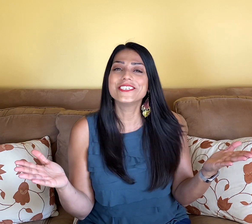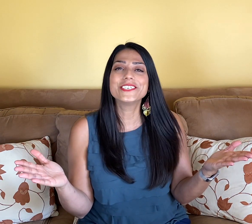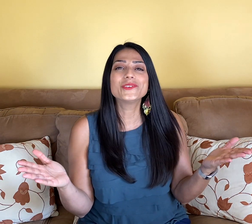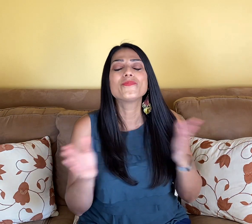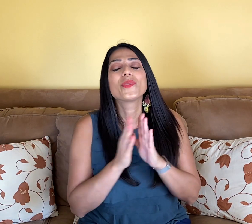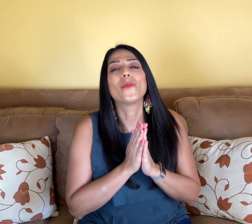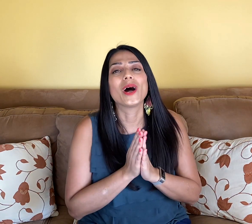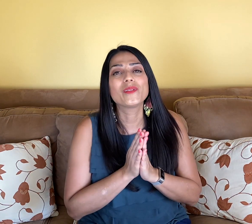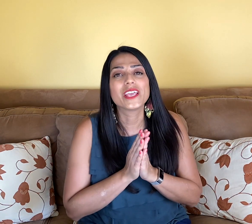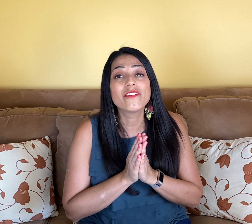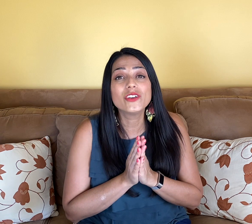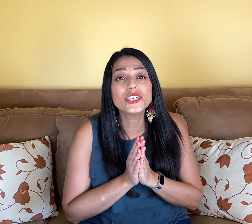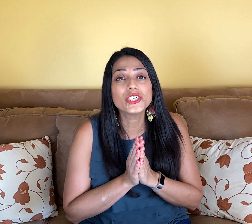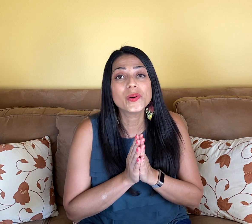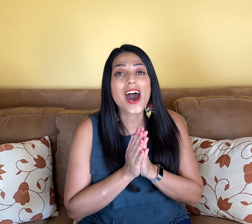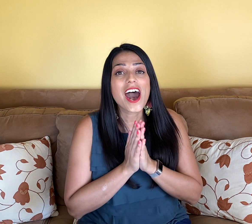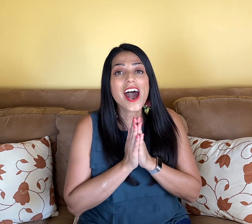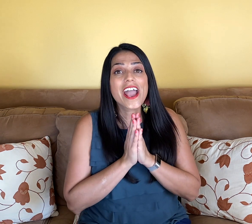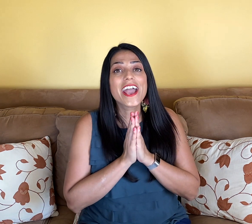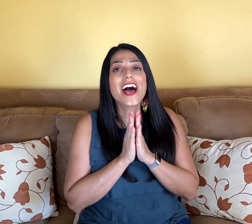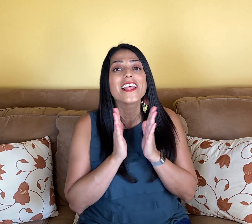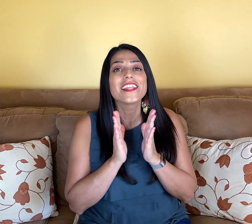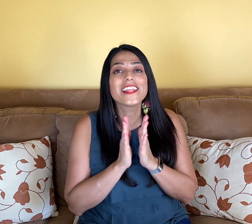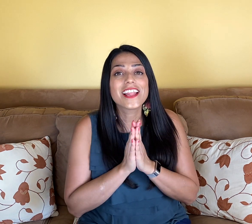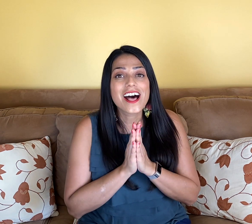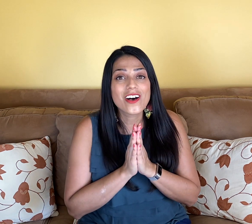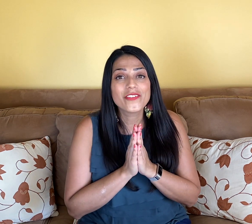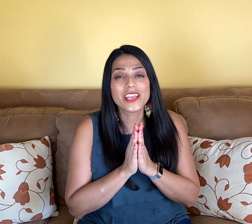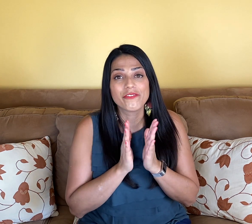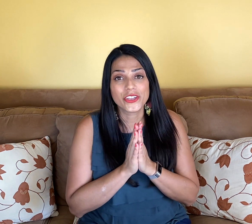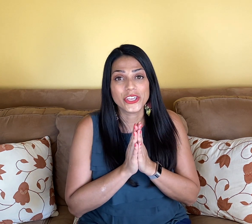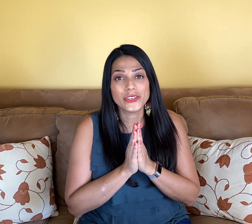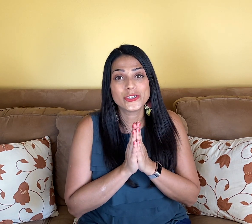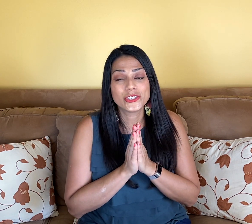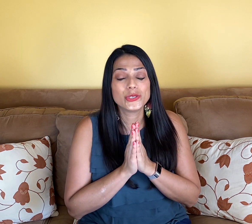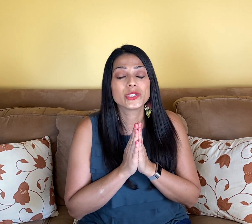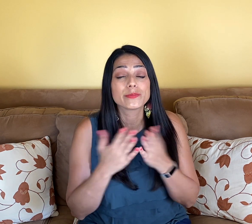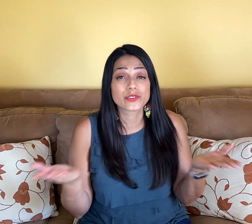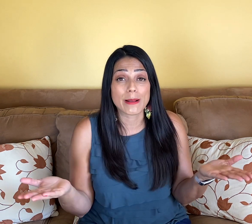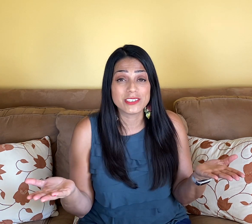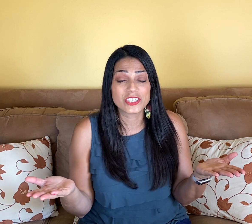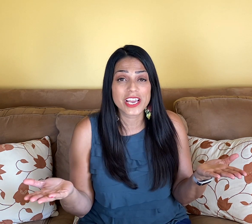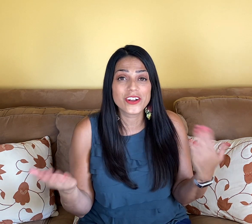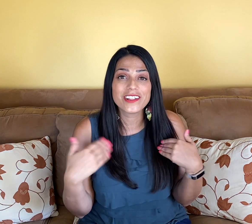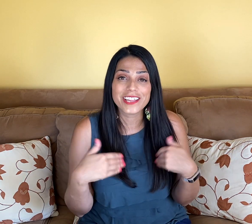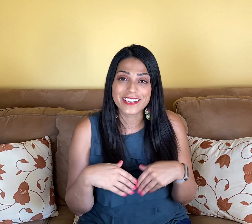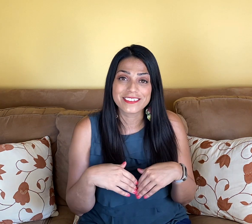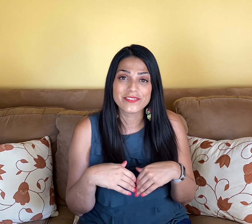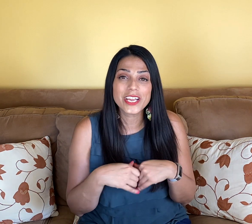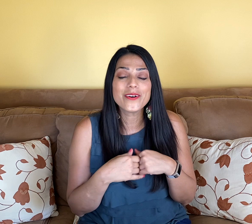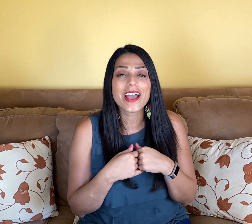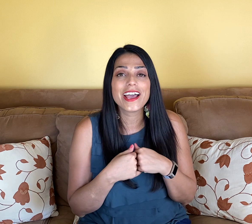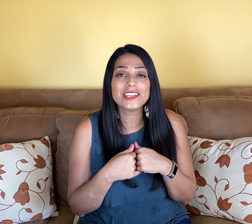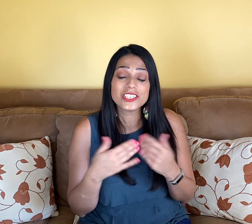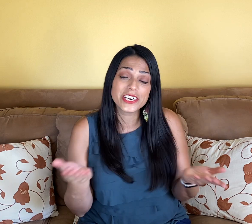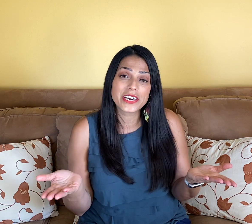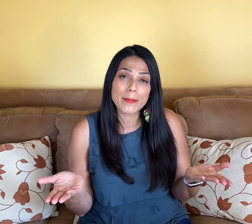you? Well, if you do, I love for you to subscribe to this channel, like this video, and share your comments